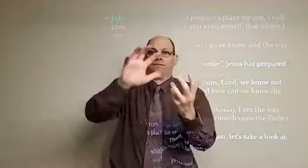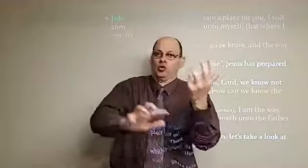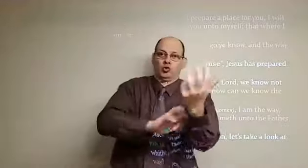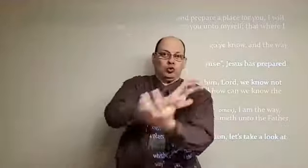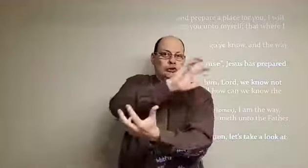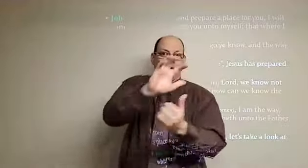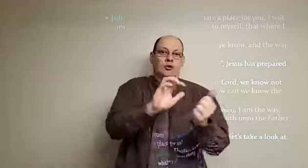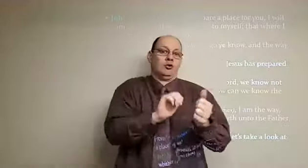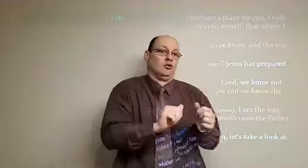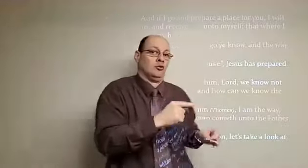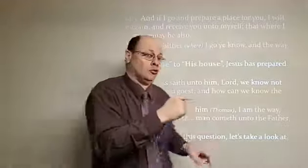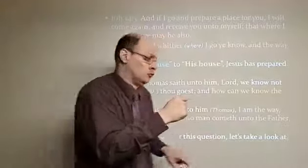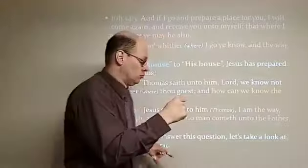many people become confused